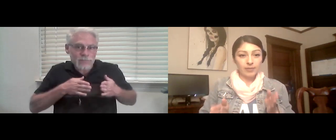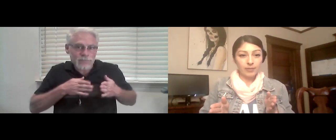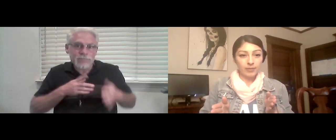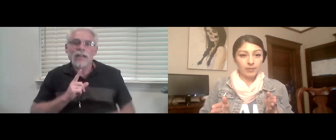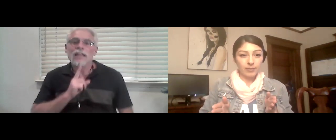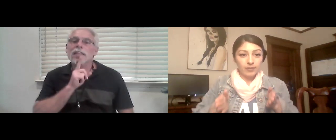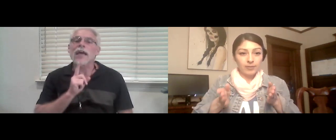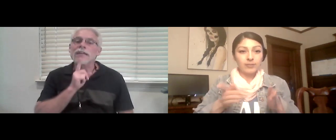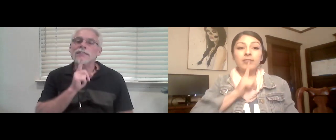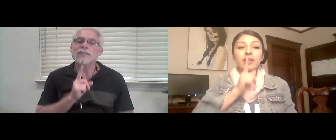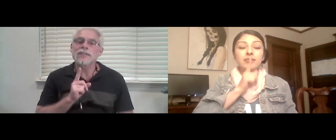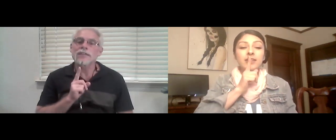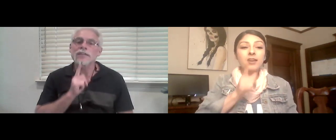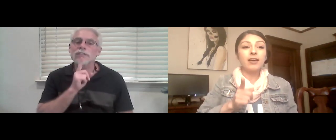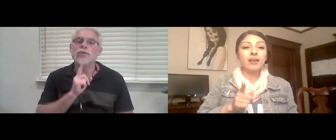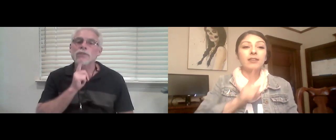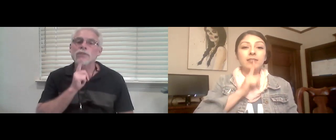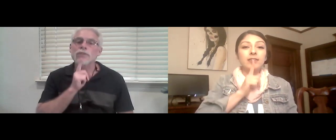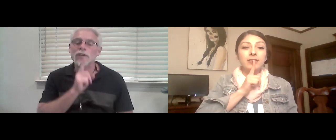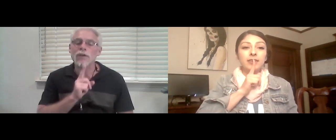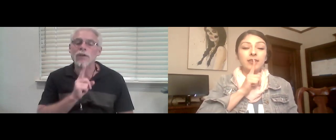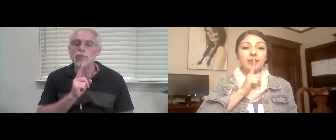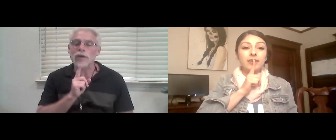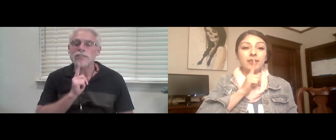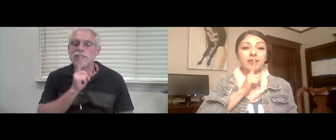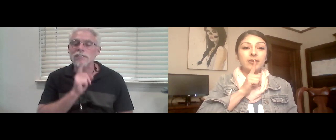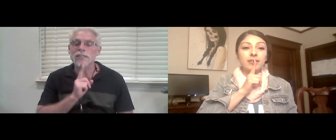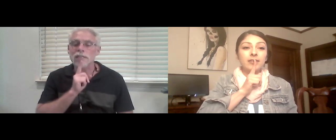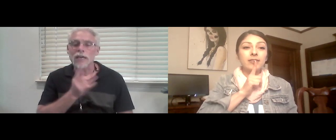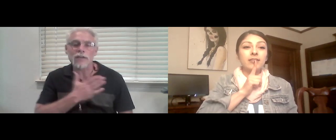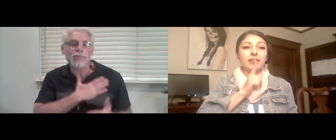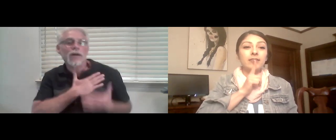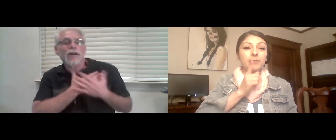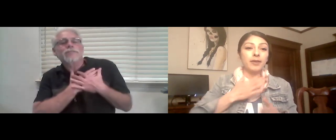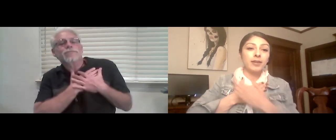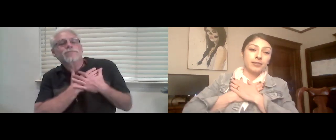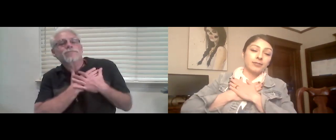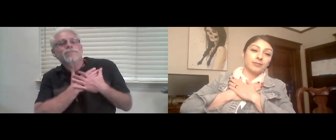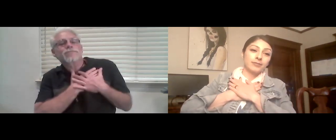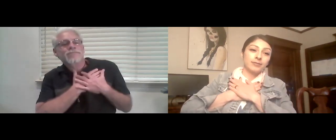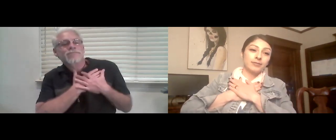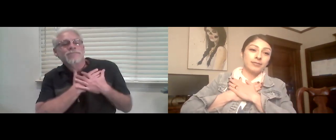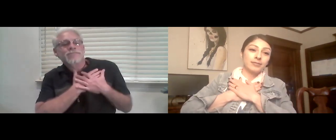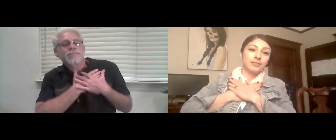little light is with your index finger up twice. This little light of mine,